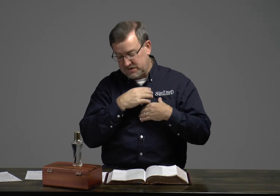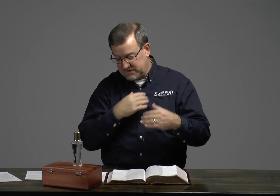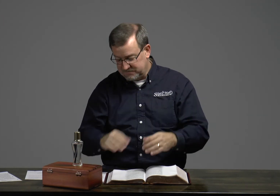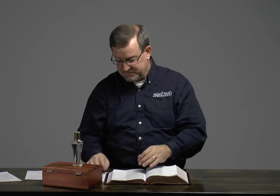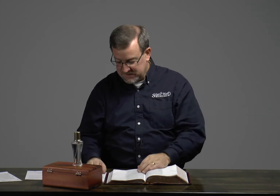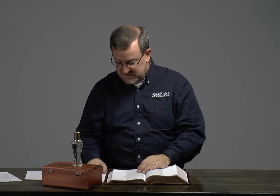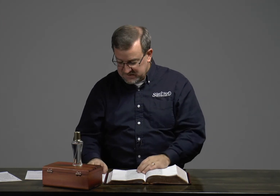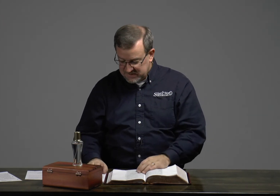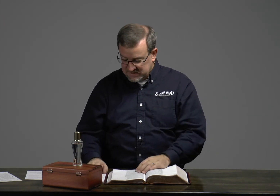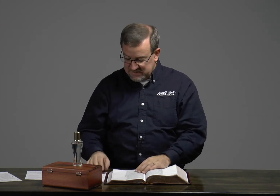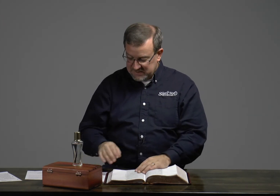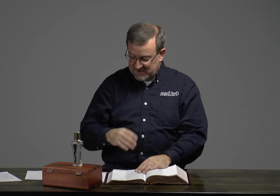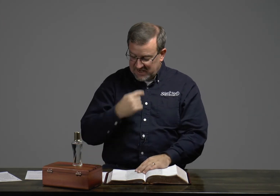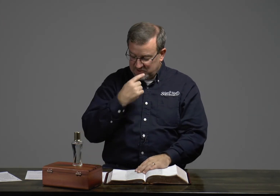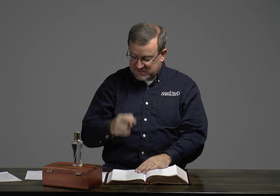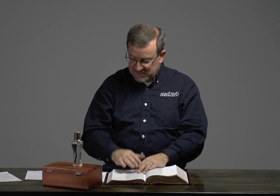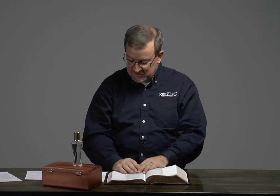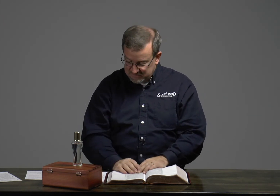complained. Now, I want to tell you,